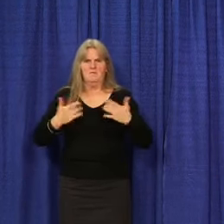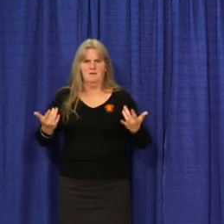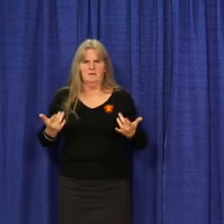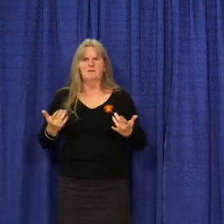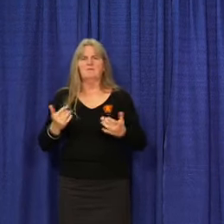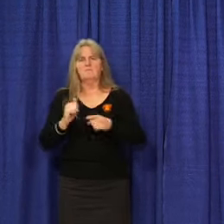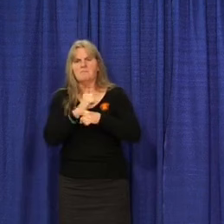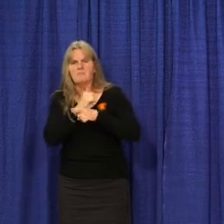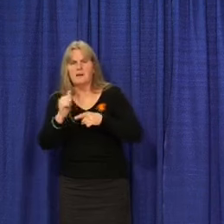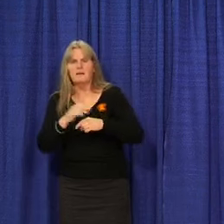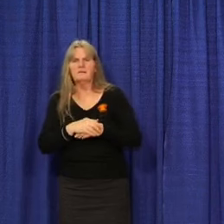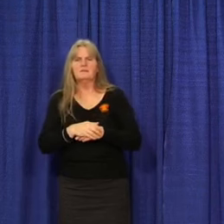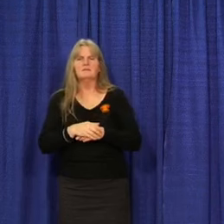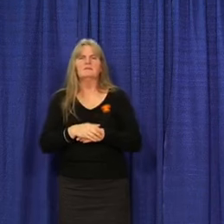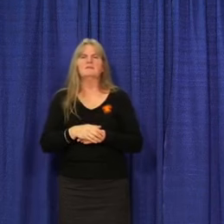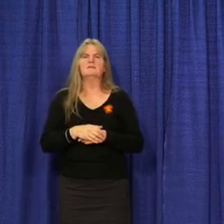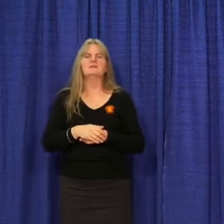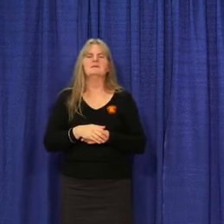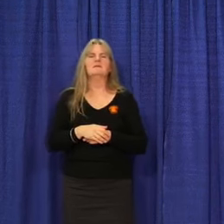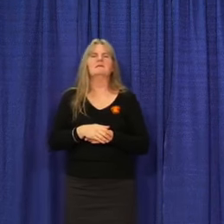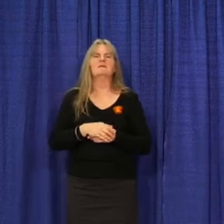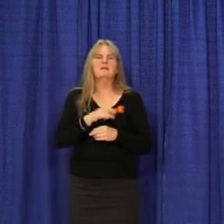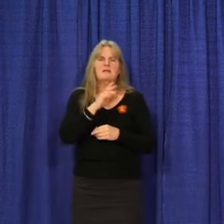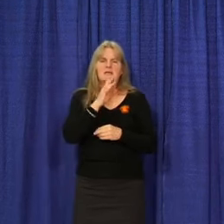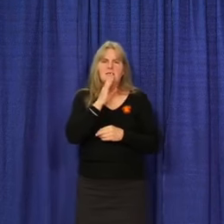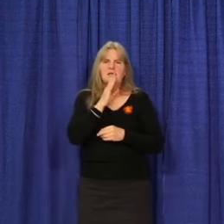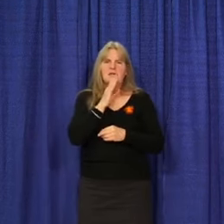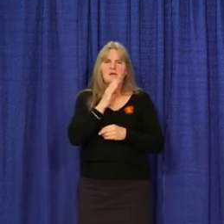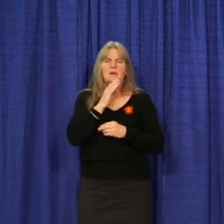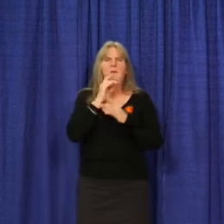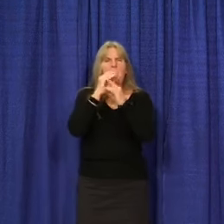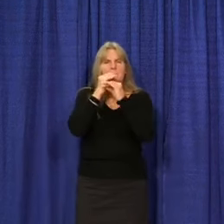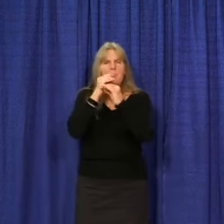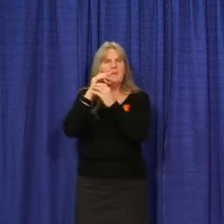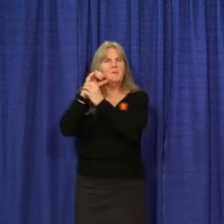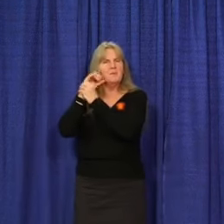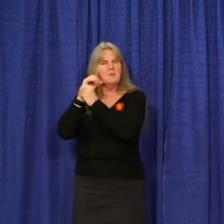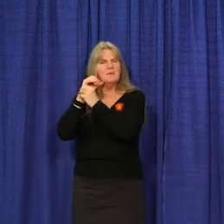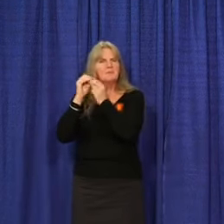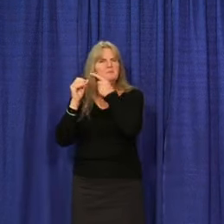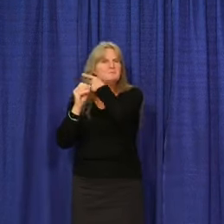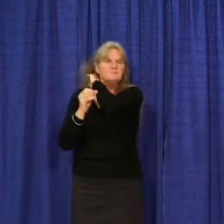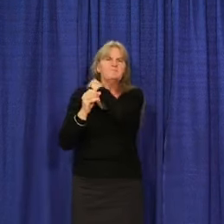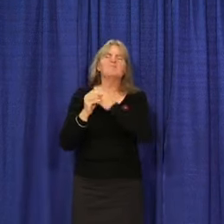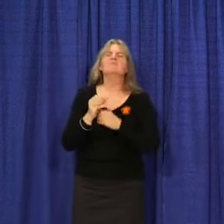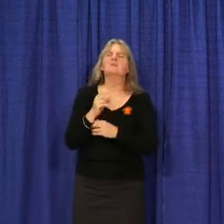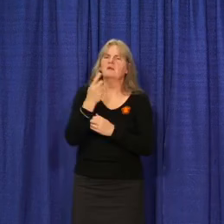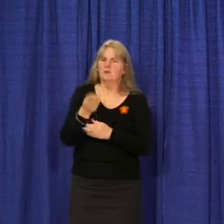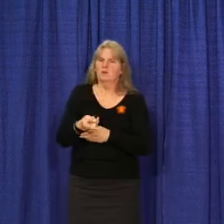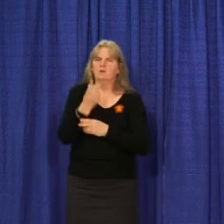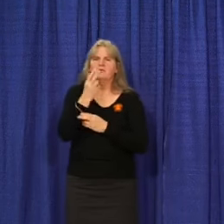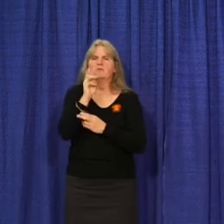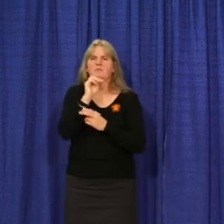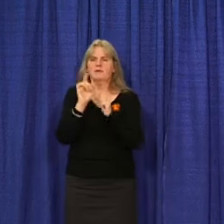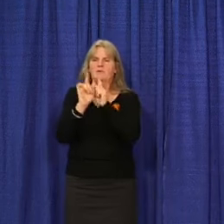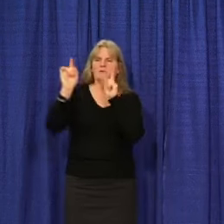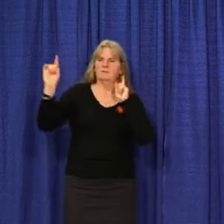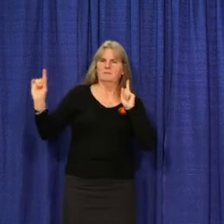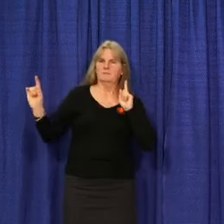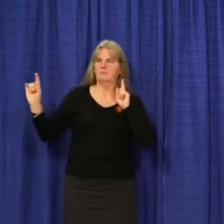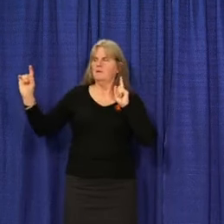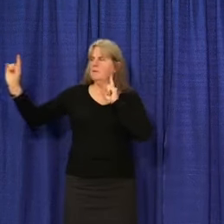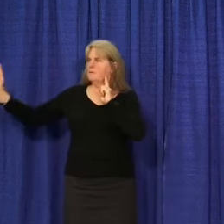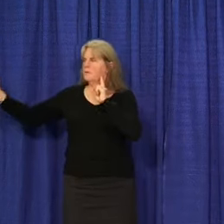Some of what singing and music, particularly wind music, will look like this year, keeping a minimum of 2 meters between singers